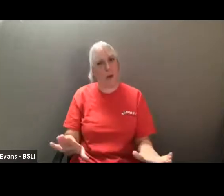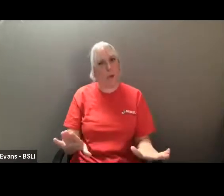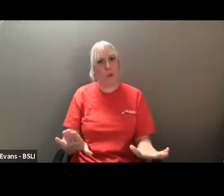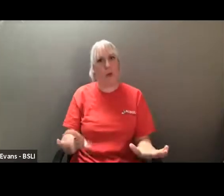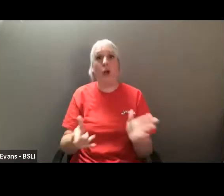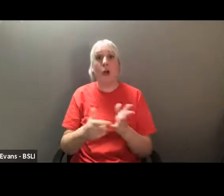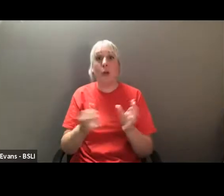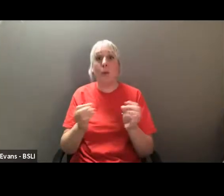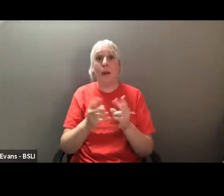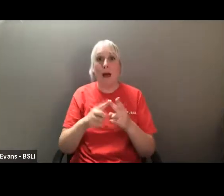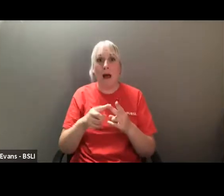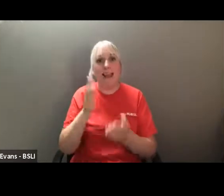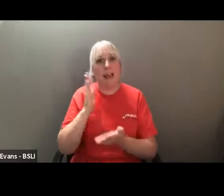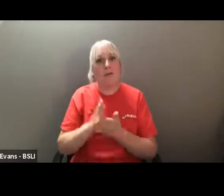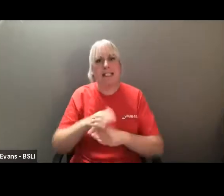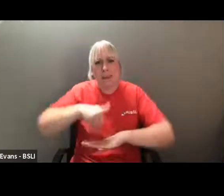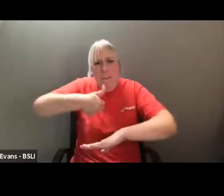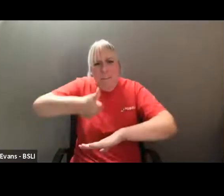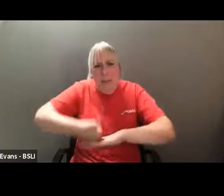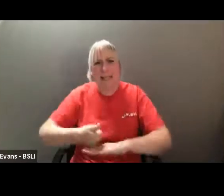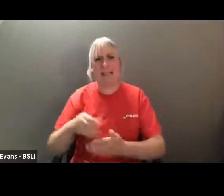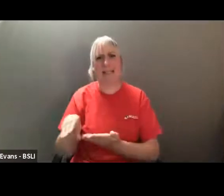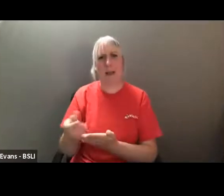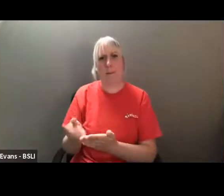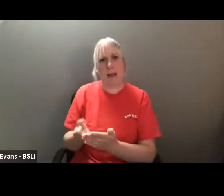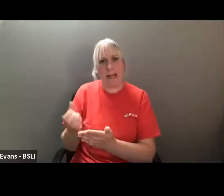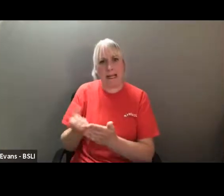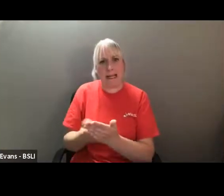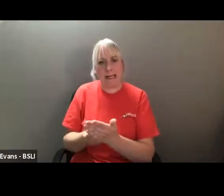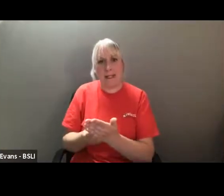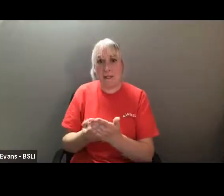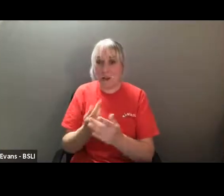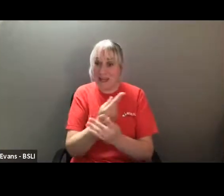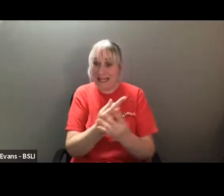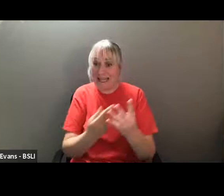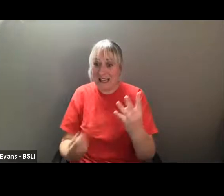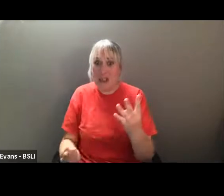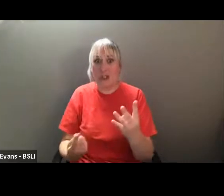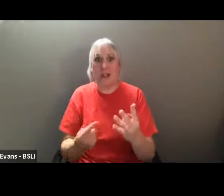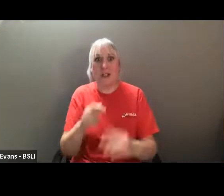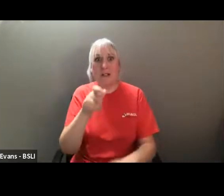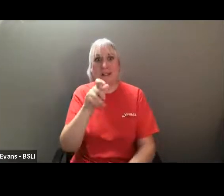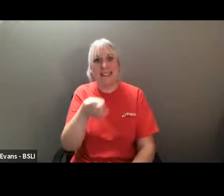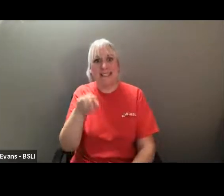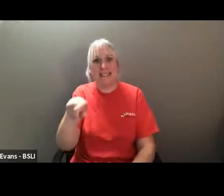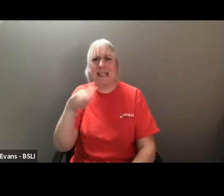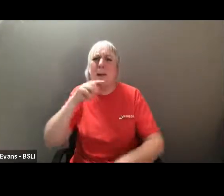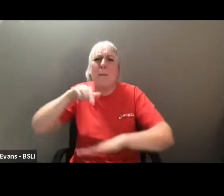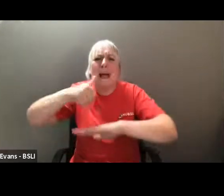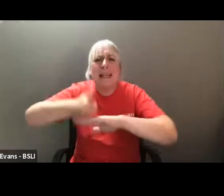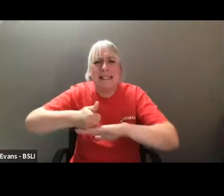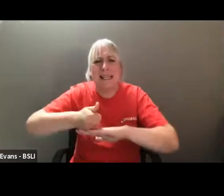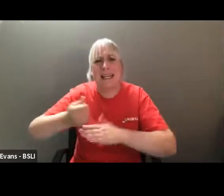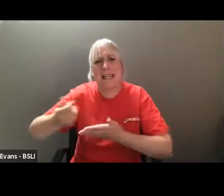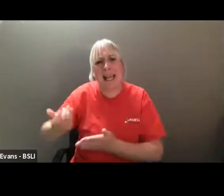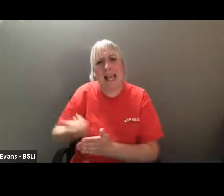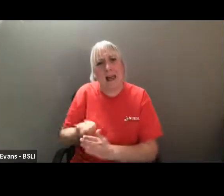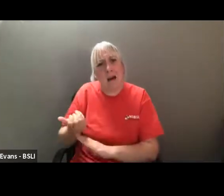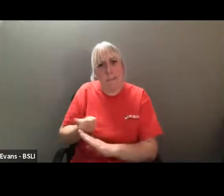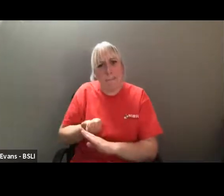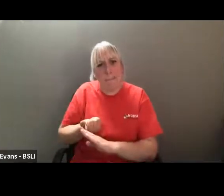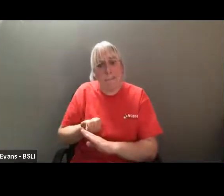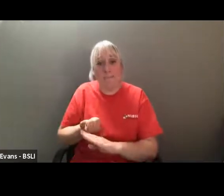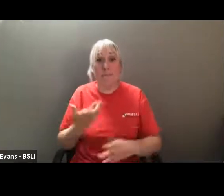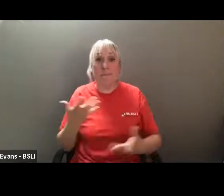a basic amount of money to any citizen, and the key word there is basic. Advocates of a UBI are calling for something that